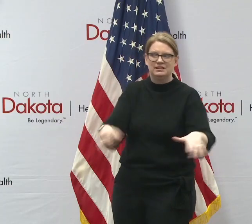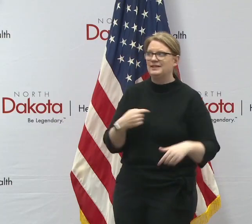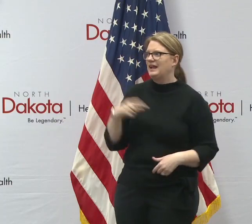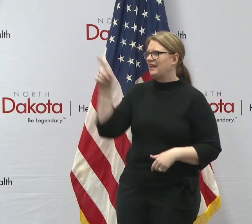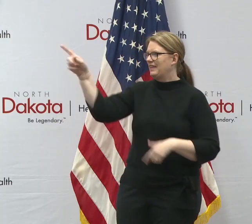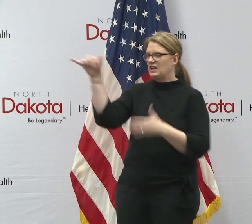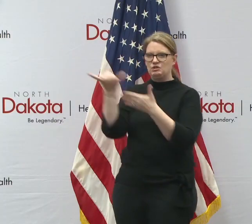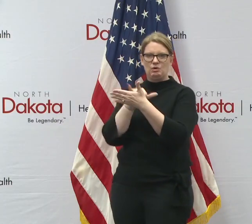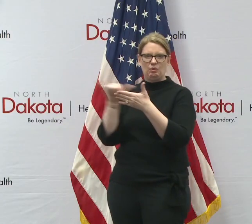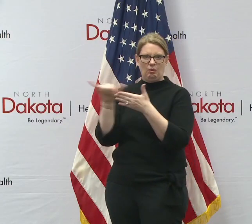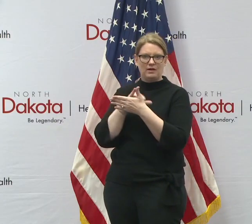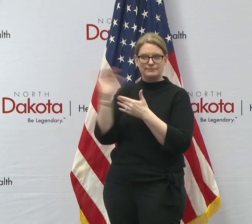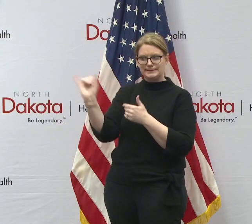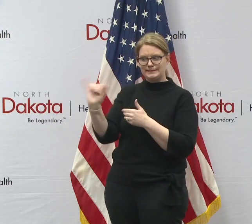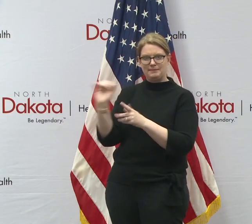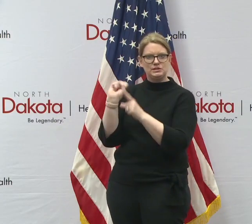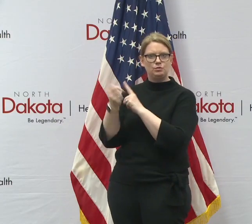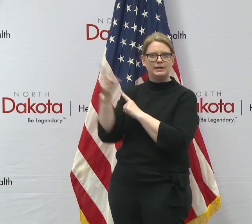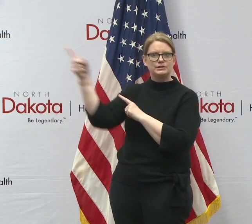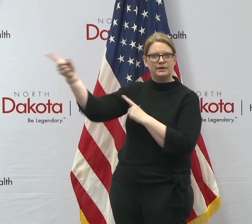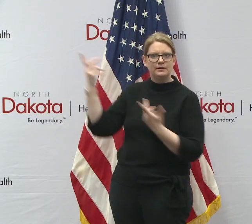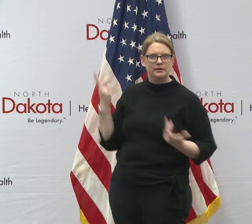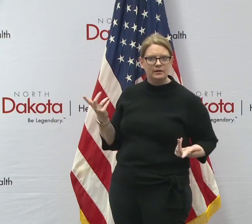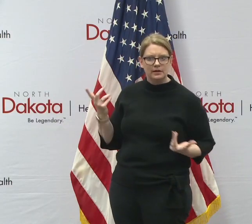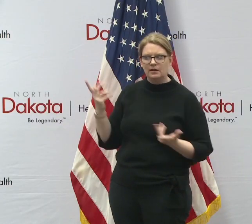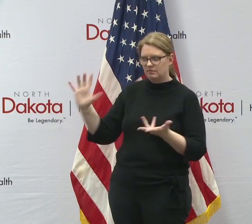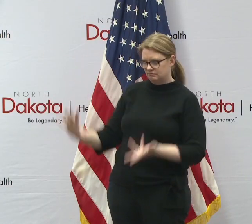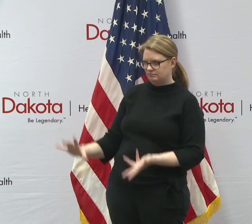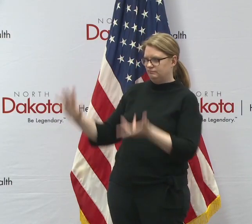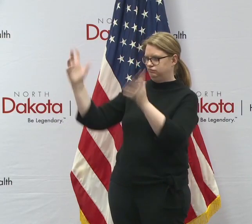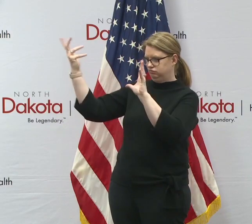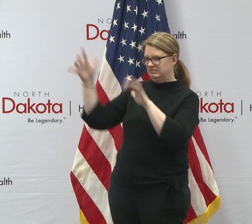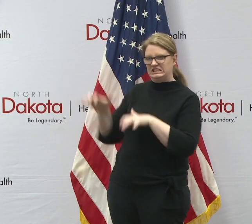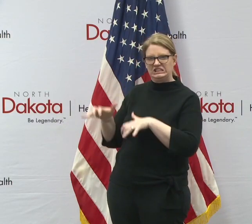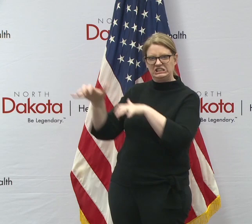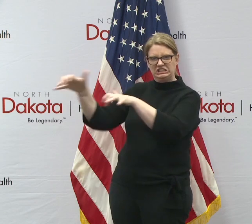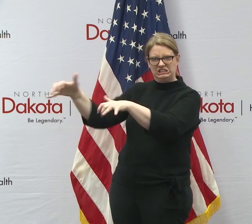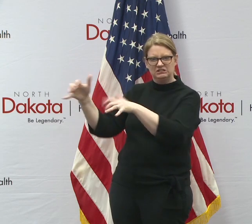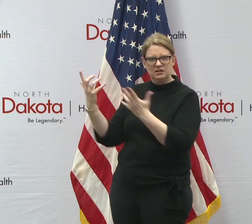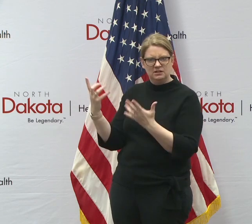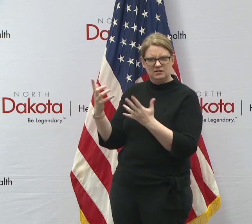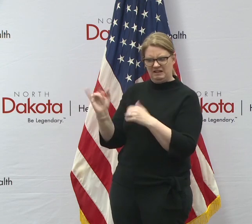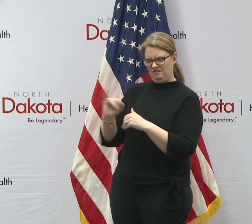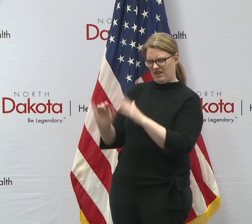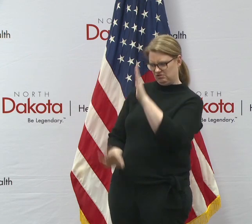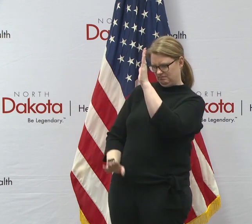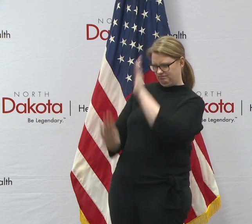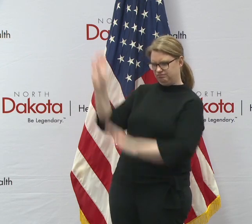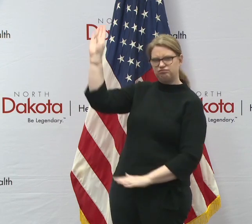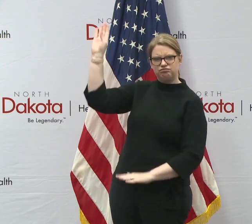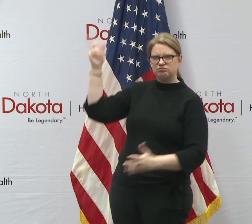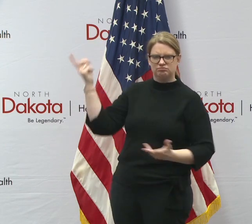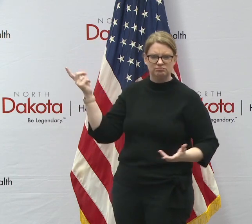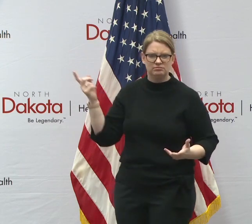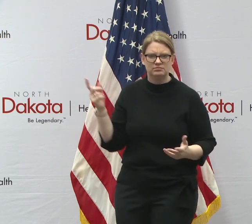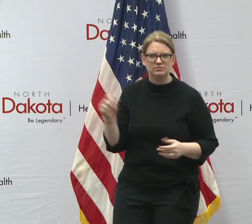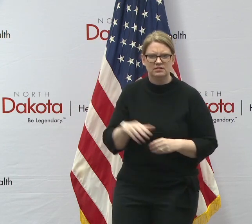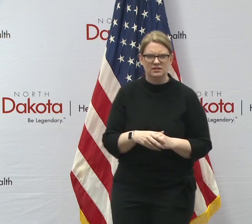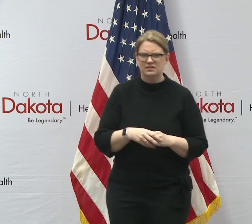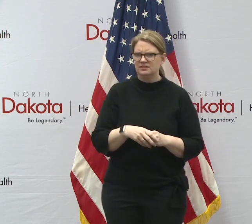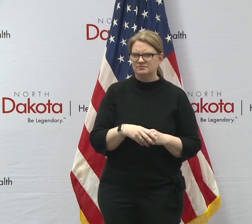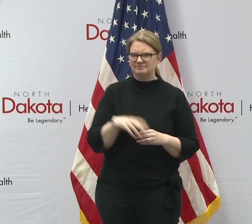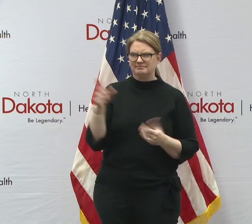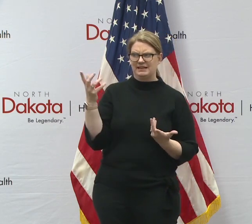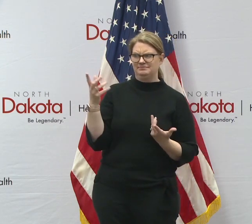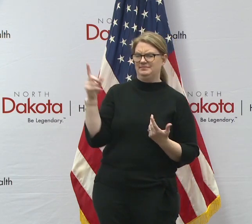they take it seriously, then you're in the situation that New York is, where things are going straight up. And as we just see there, they